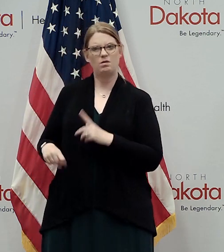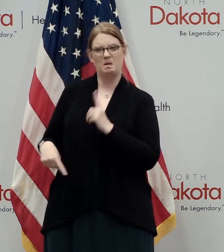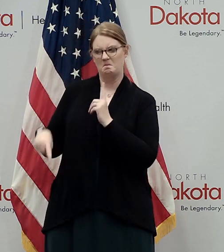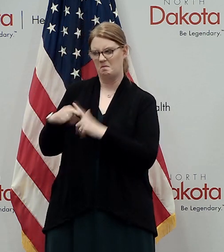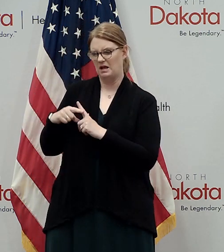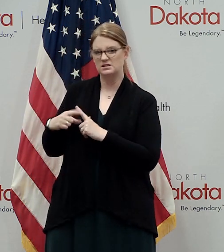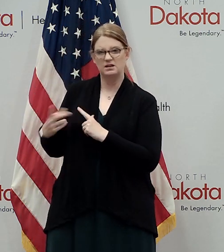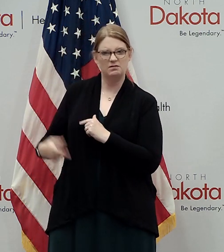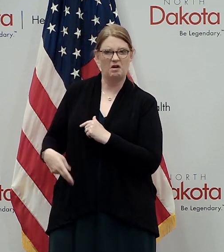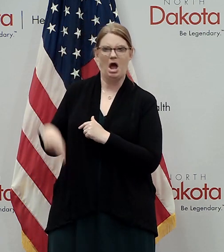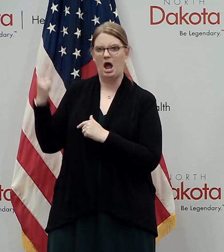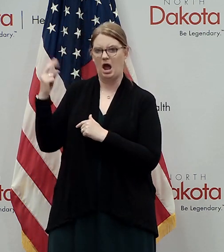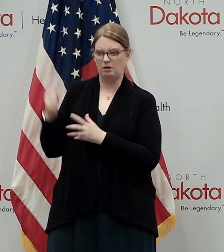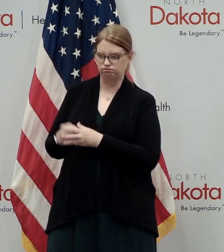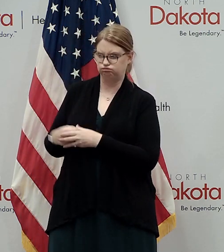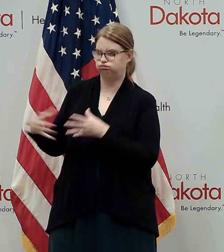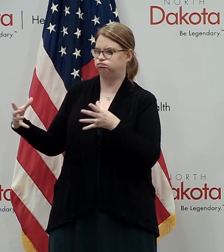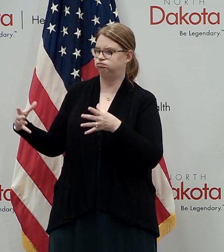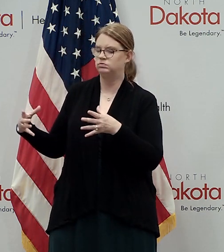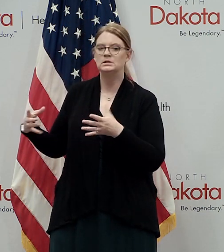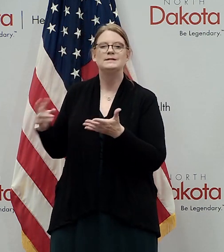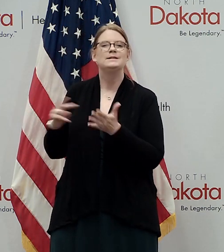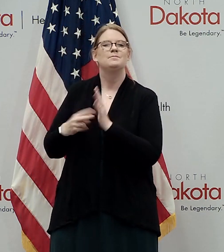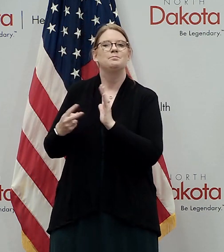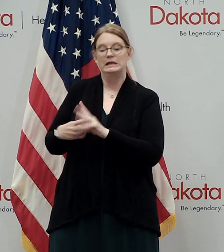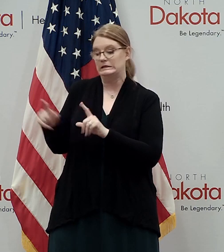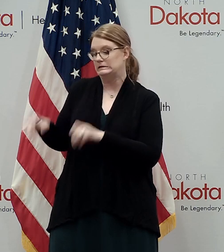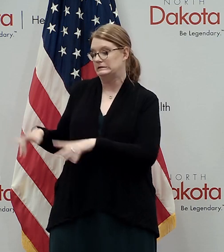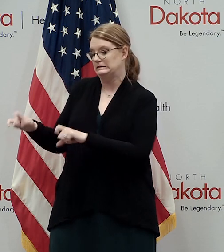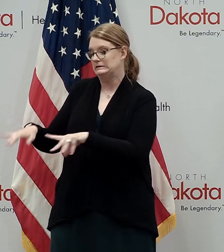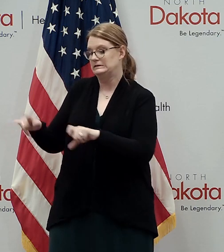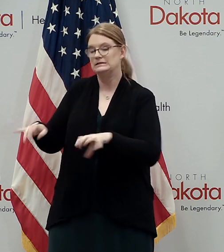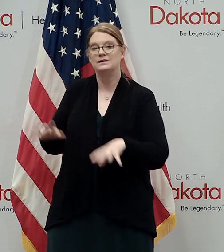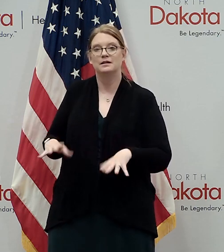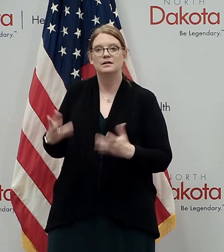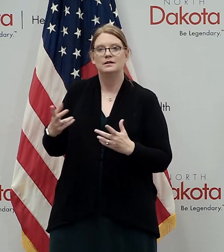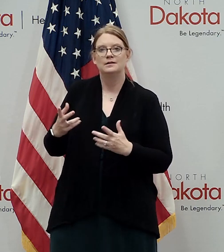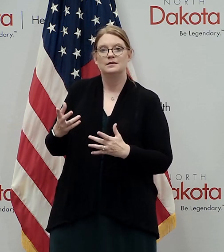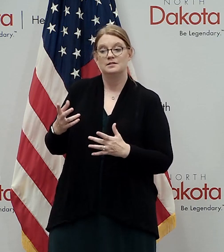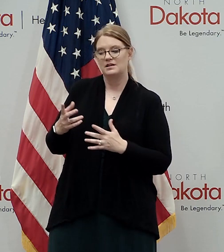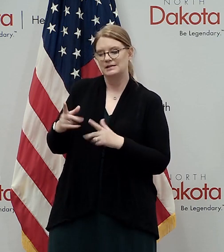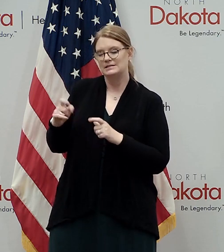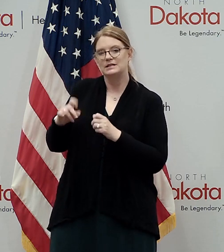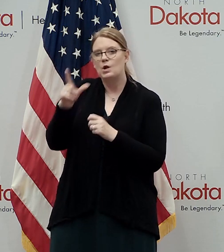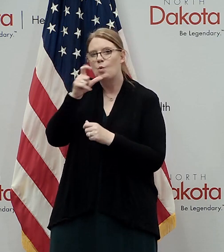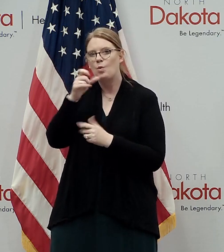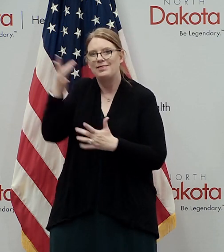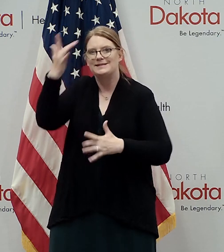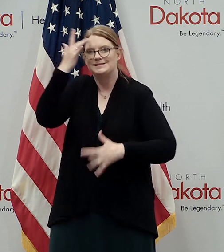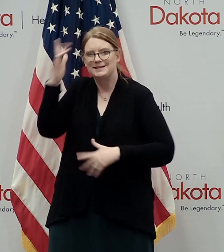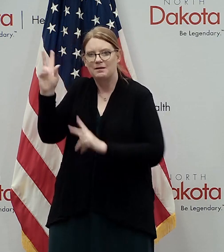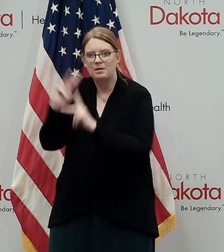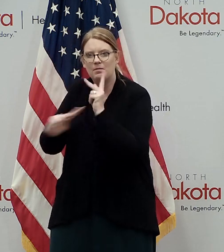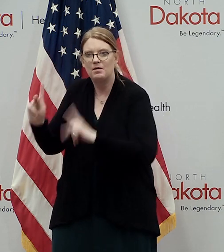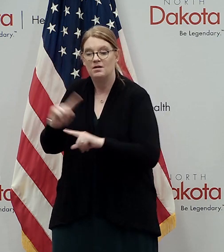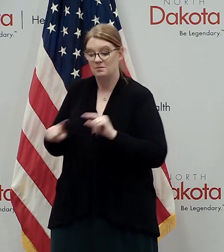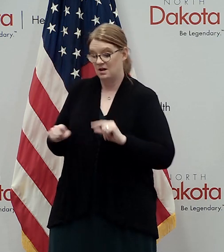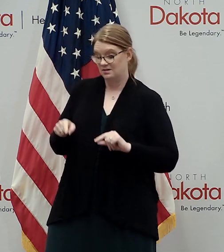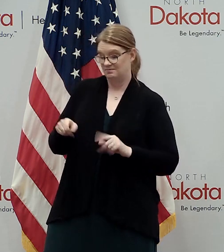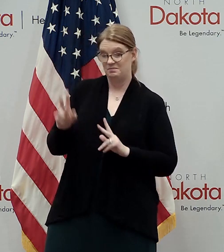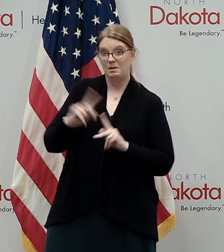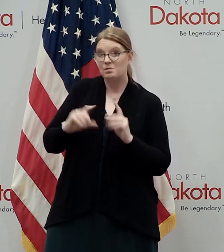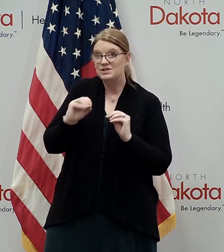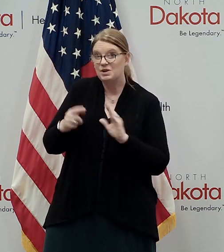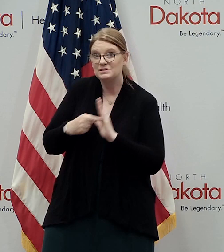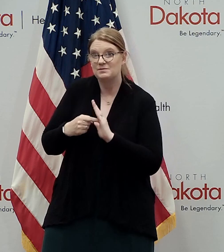suggests that they may be largely testing the sickest patients and they might be missing the milder or asymptomatic. Lower positivity